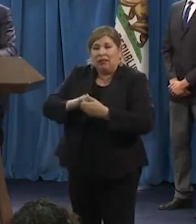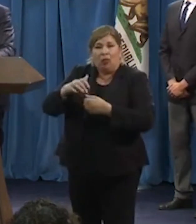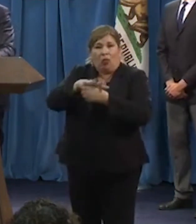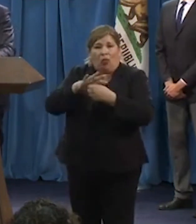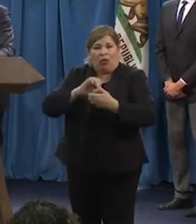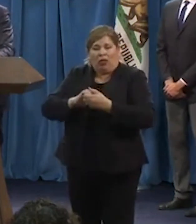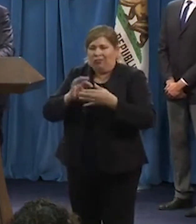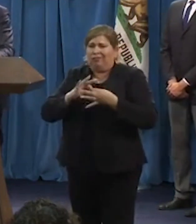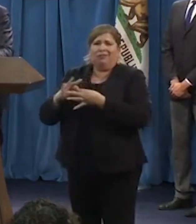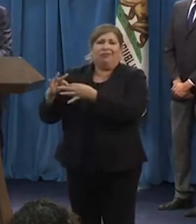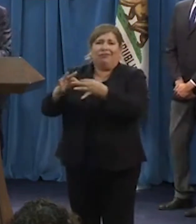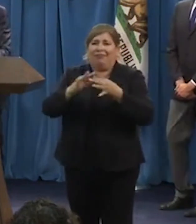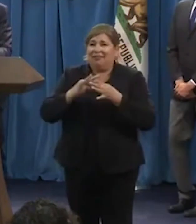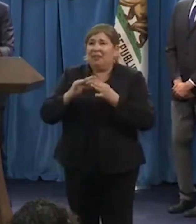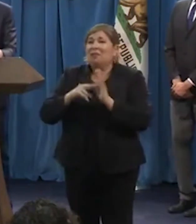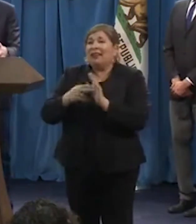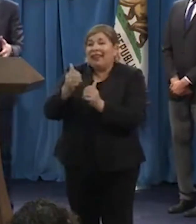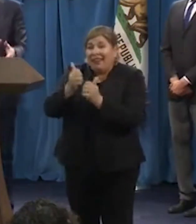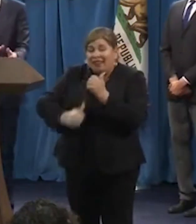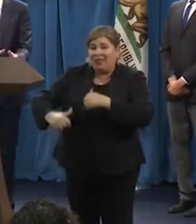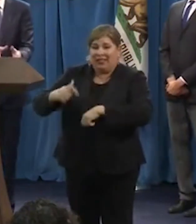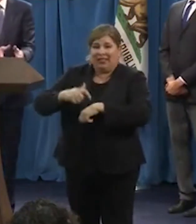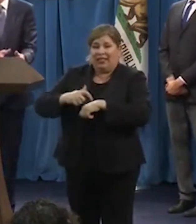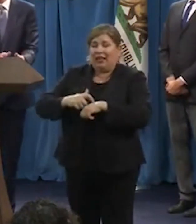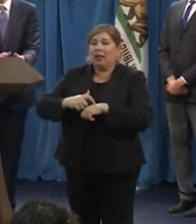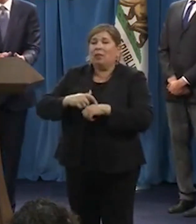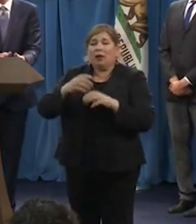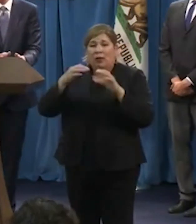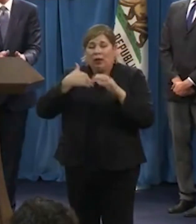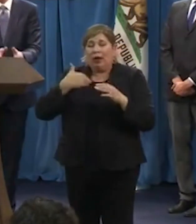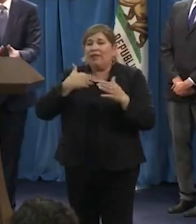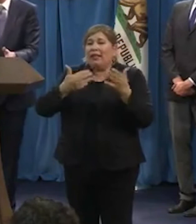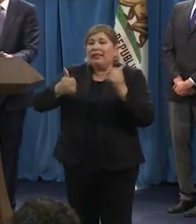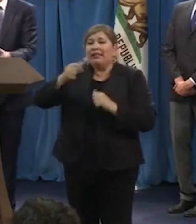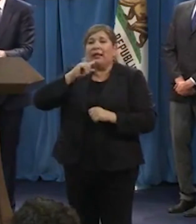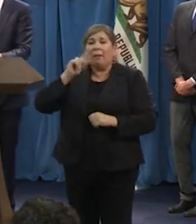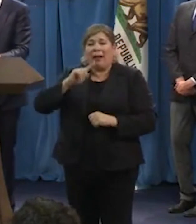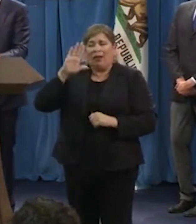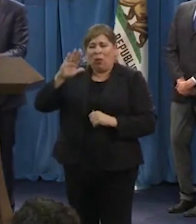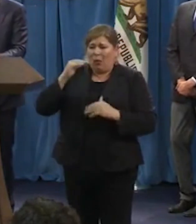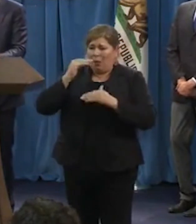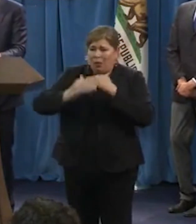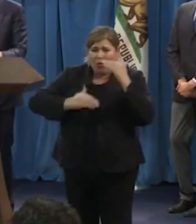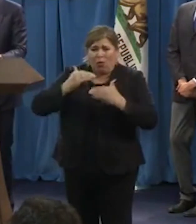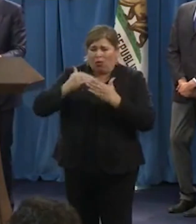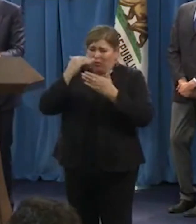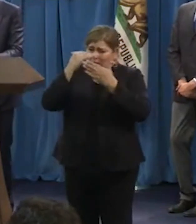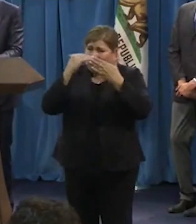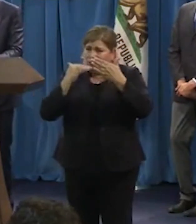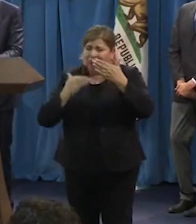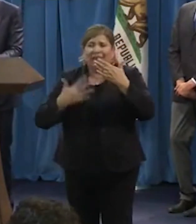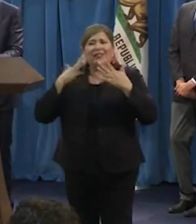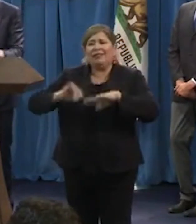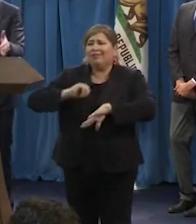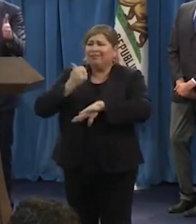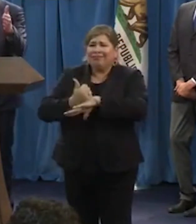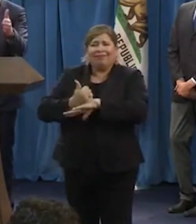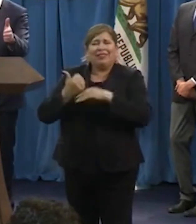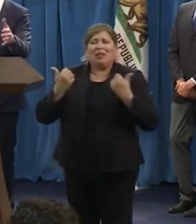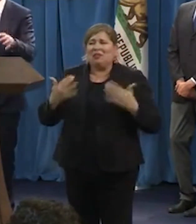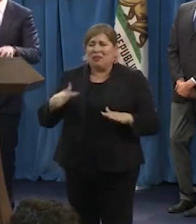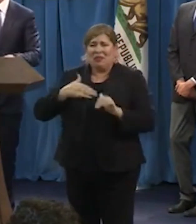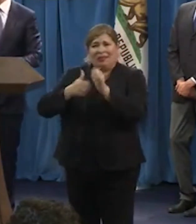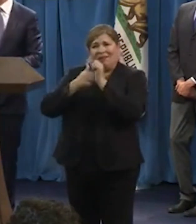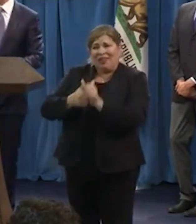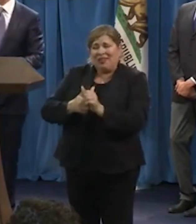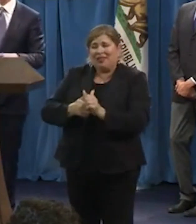each instance, we have incident command protocols that are very prescriptive and well established. As I